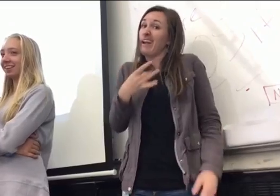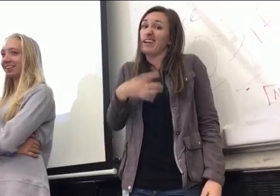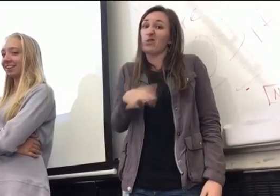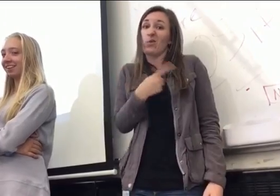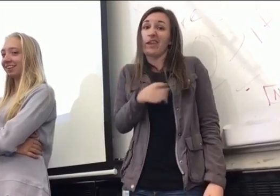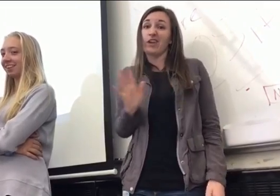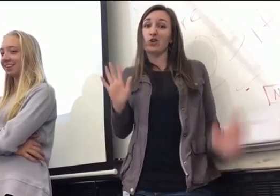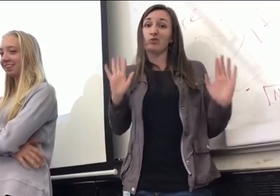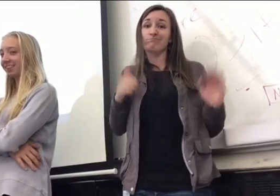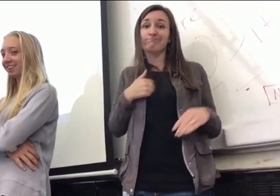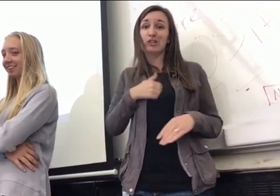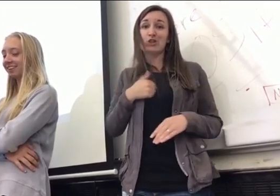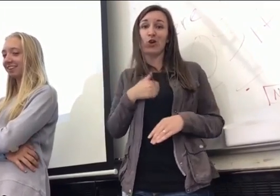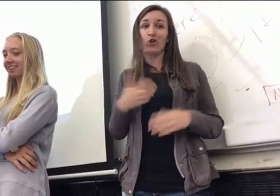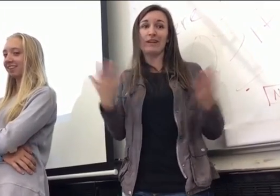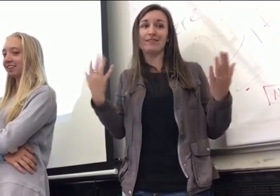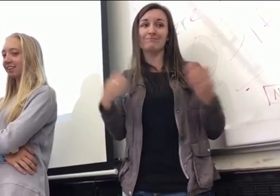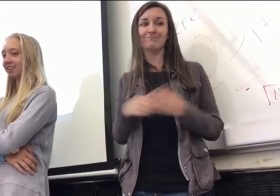sorry. I don't like you.